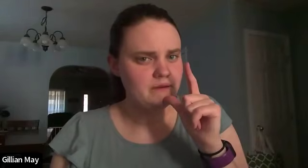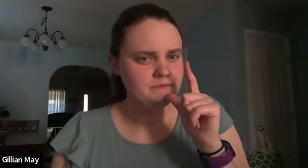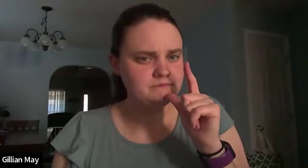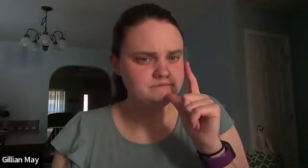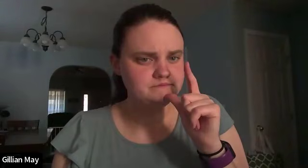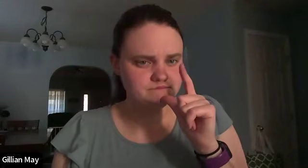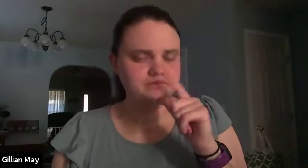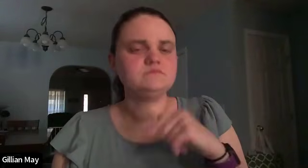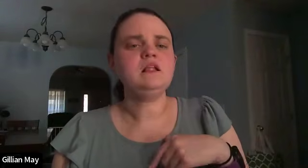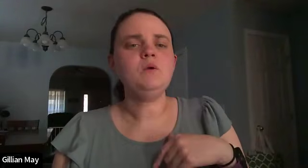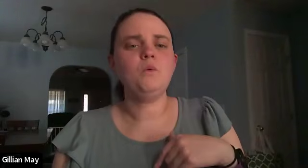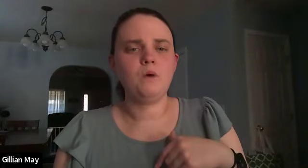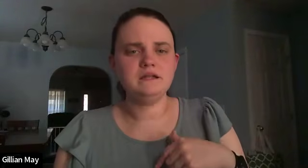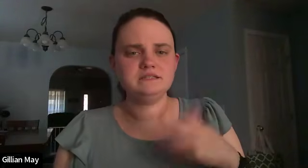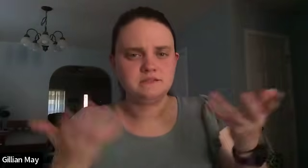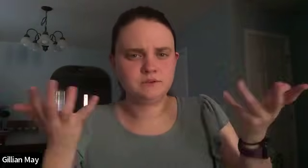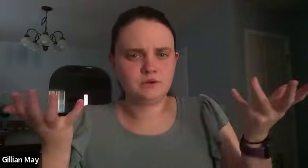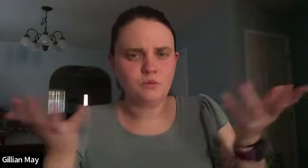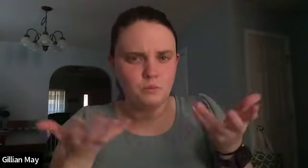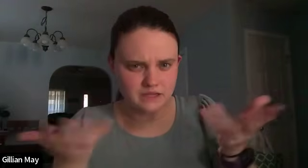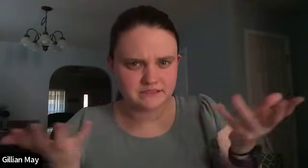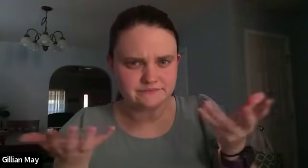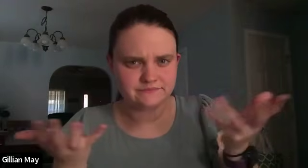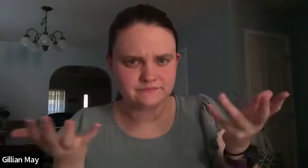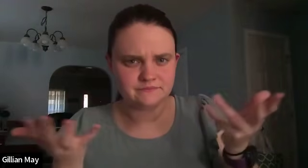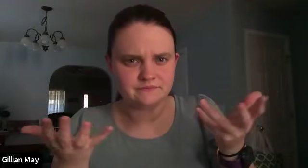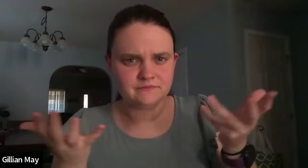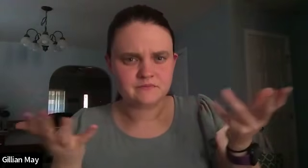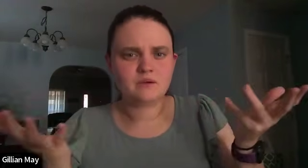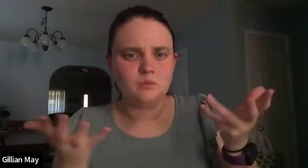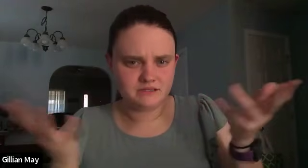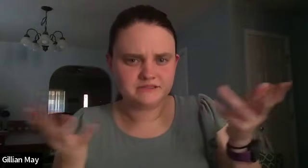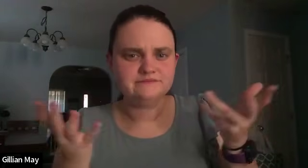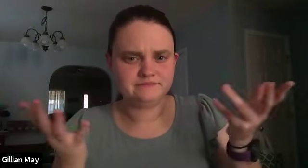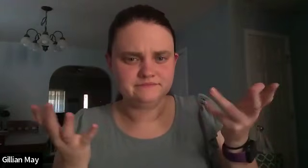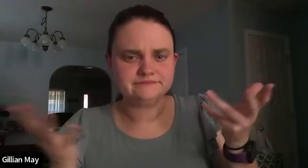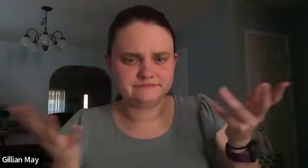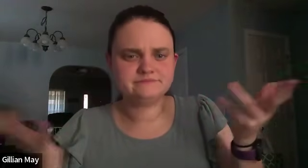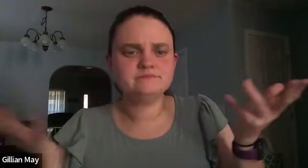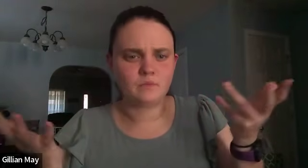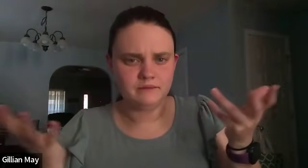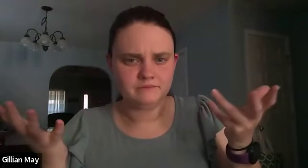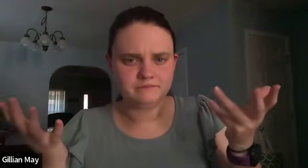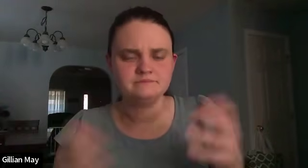Okay. What? What? What? What?